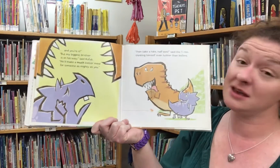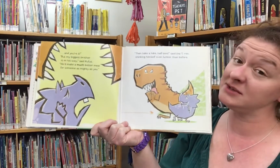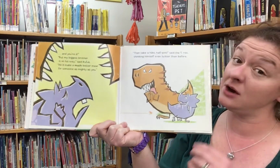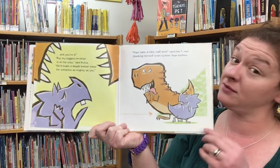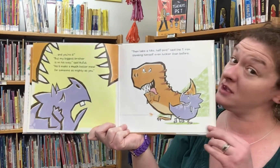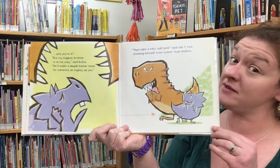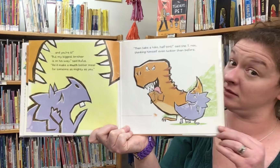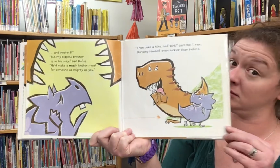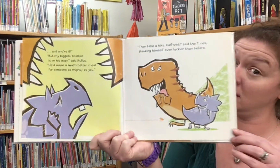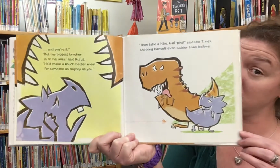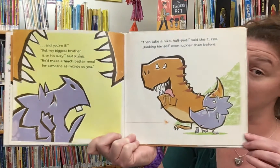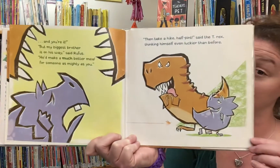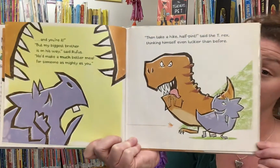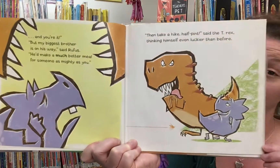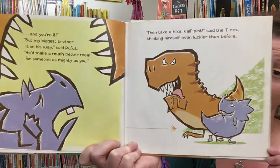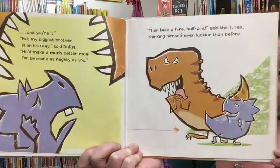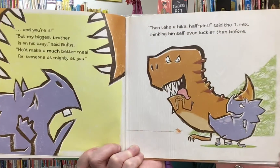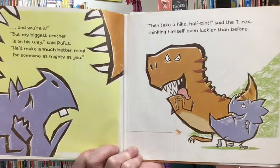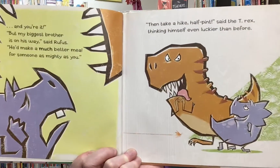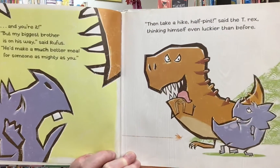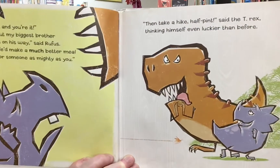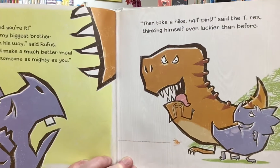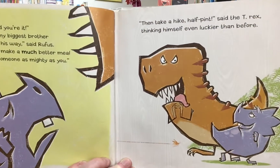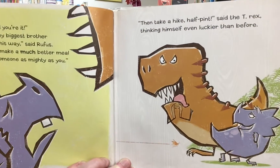himself even luckier than before.